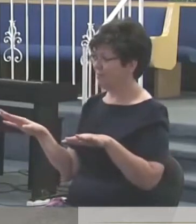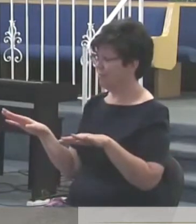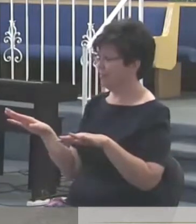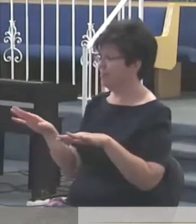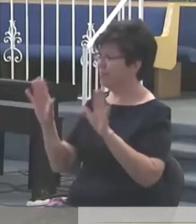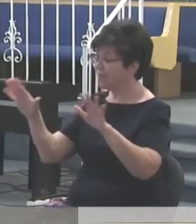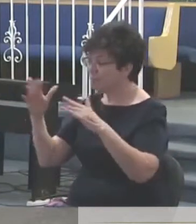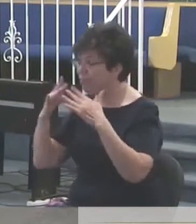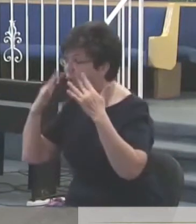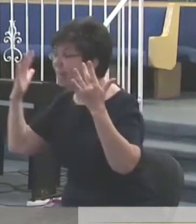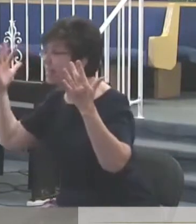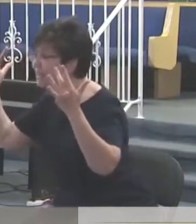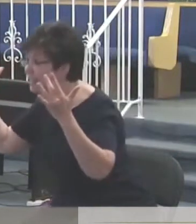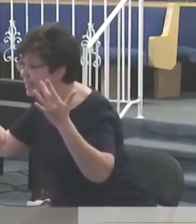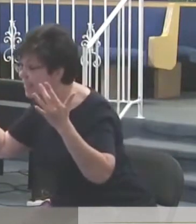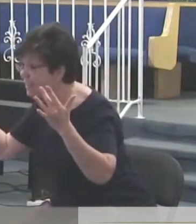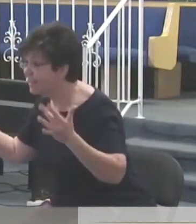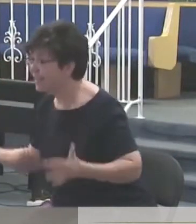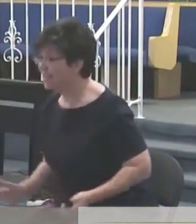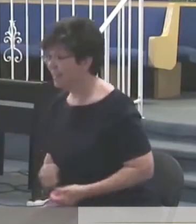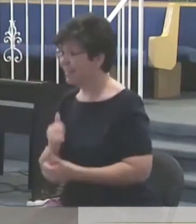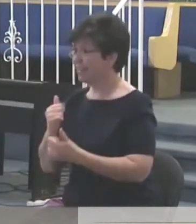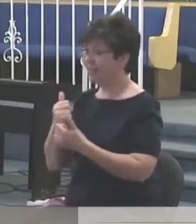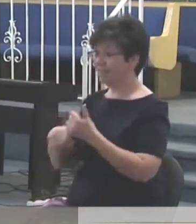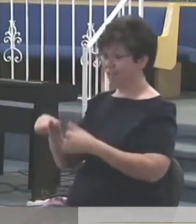Be friendly with each other.